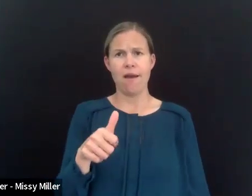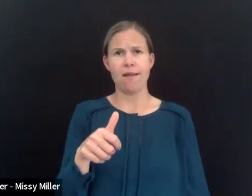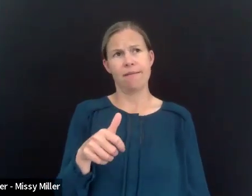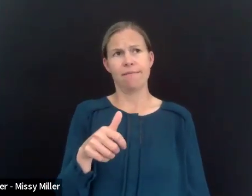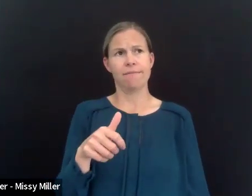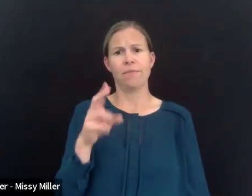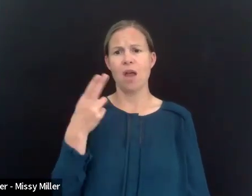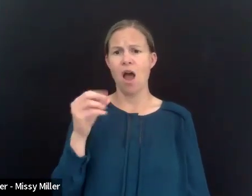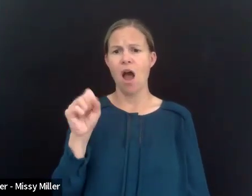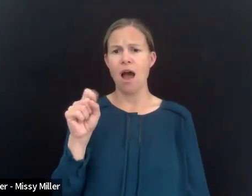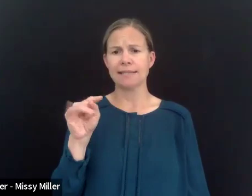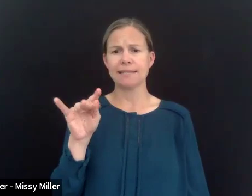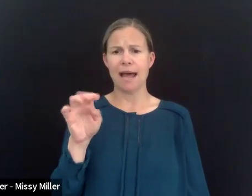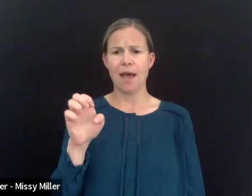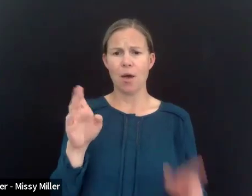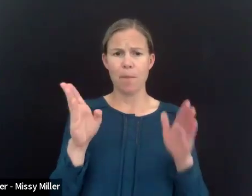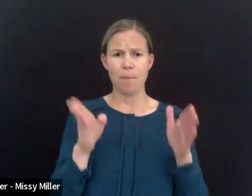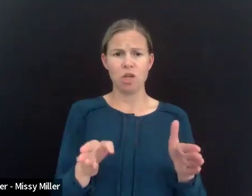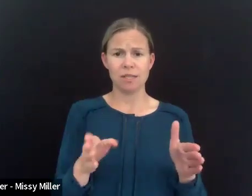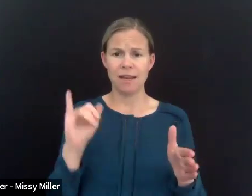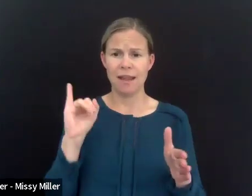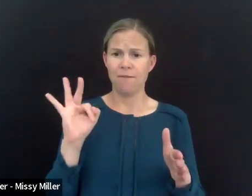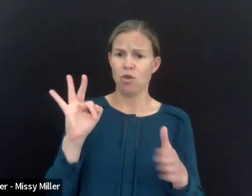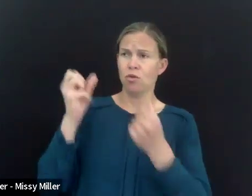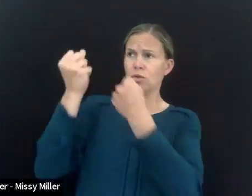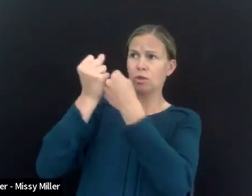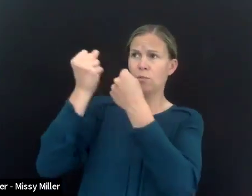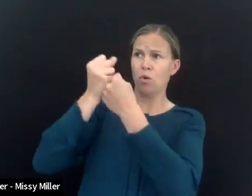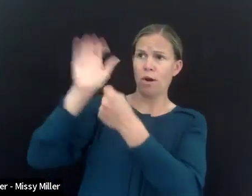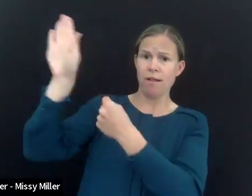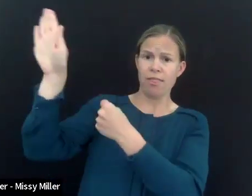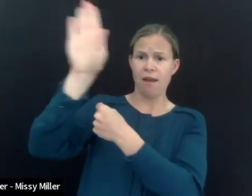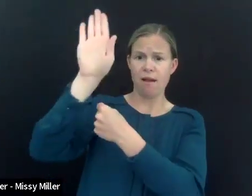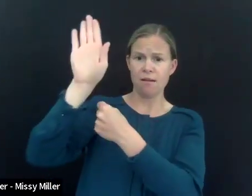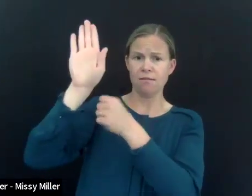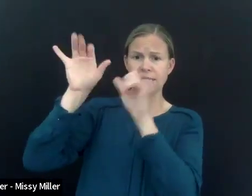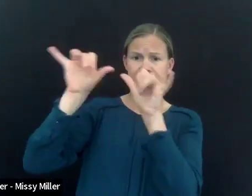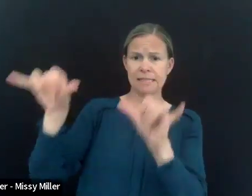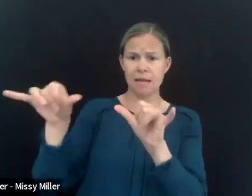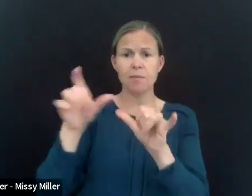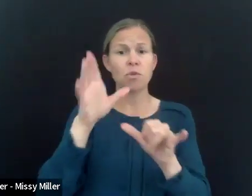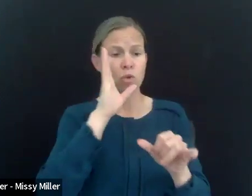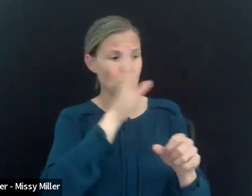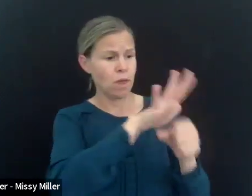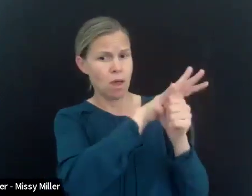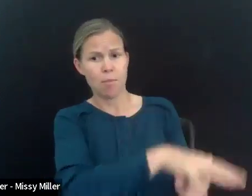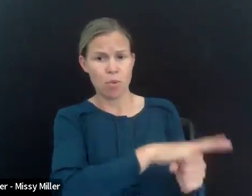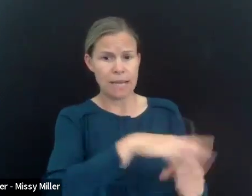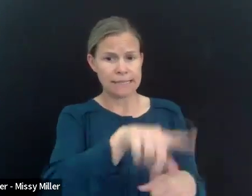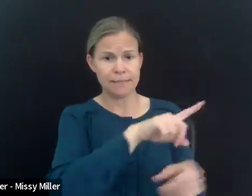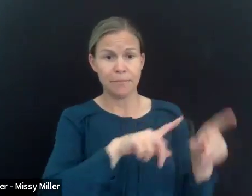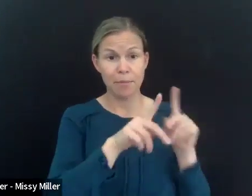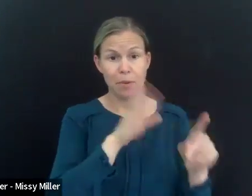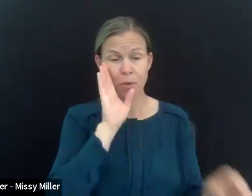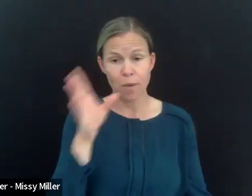uphold unjust systems and regulatory barriers, you are in fact an oppressor and you are hostile to the people.